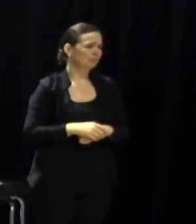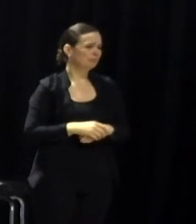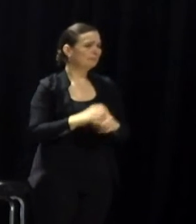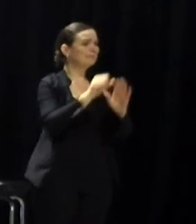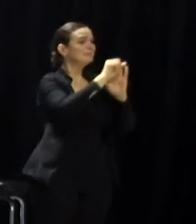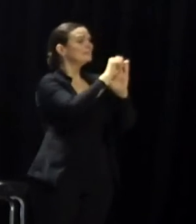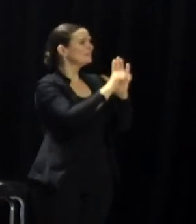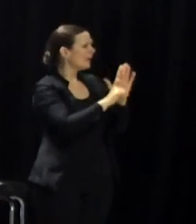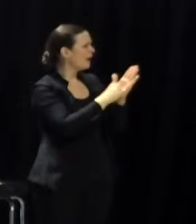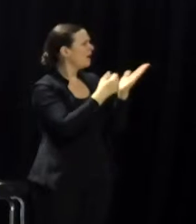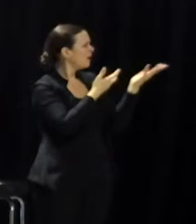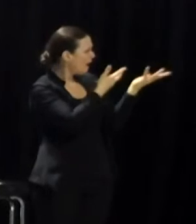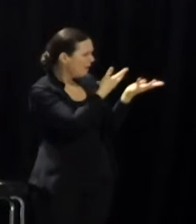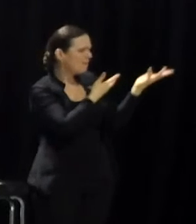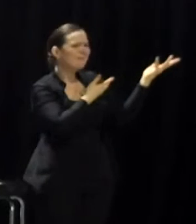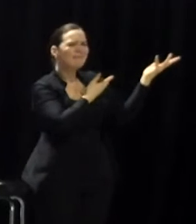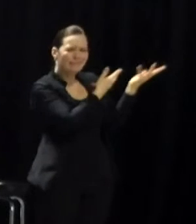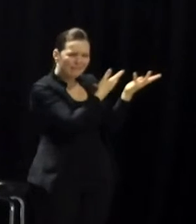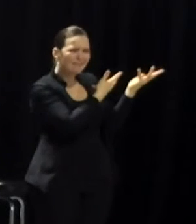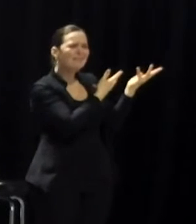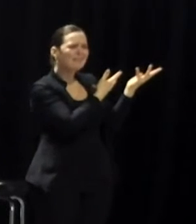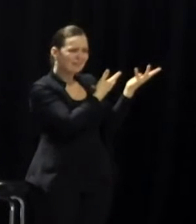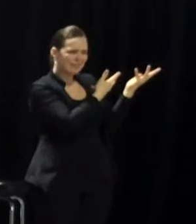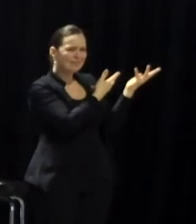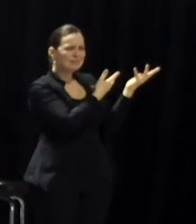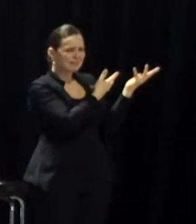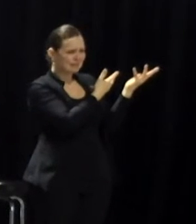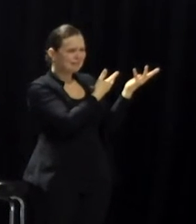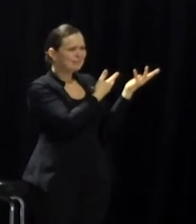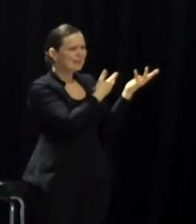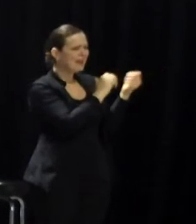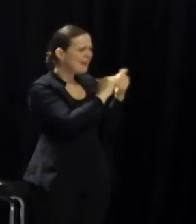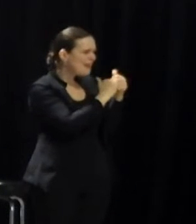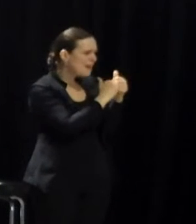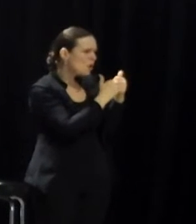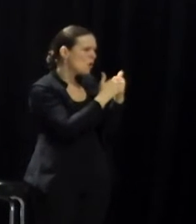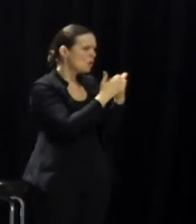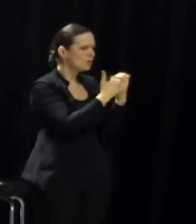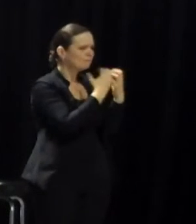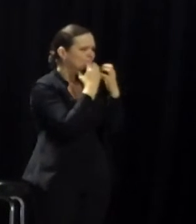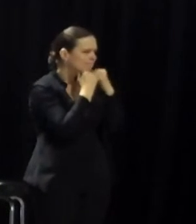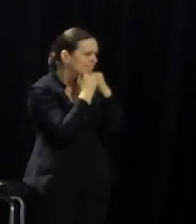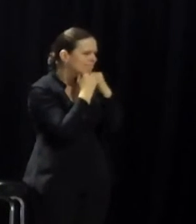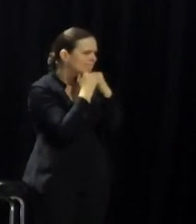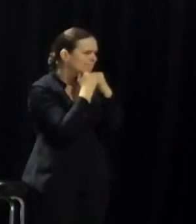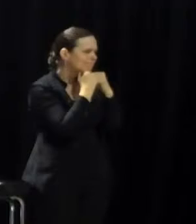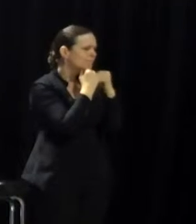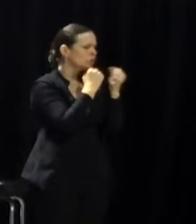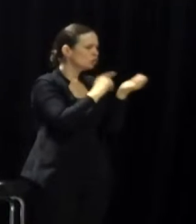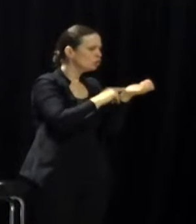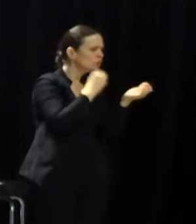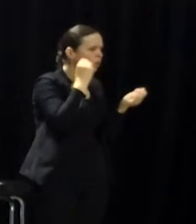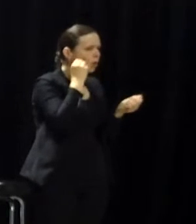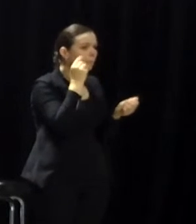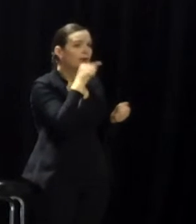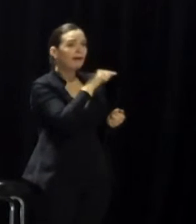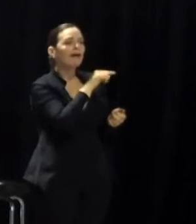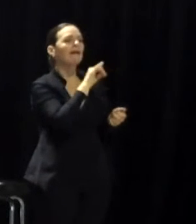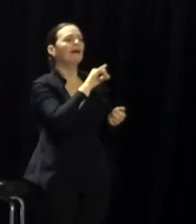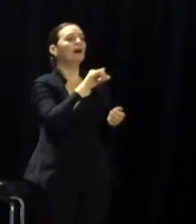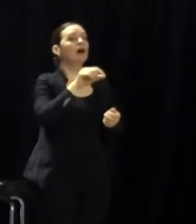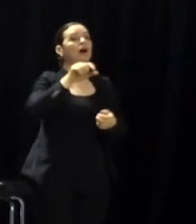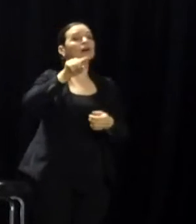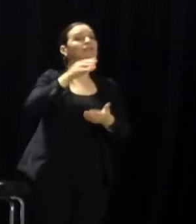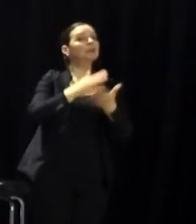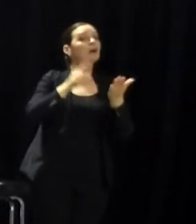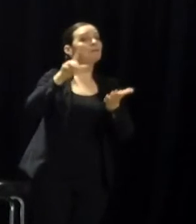this, and we've been talking behind the scenes about how some of the pharmacies are just better than others. Some of them are pretty strained right